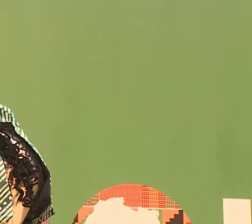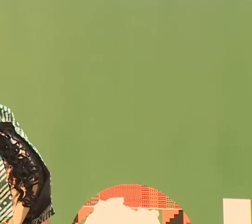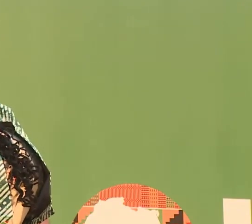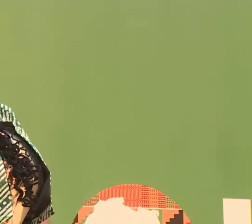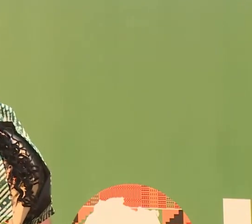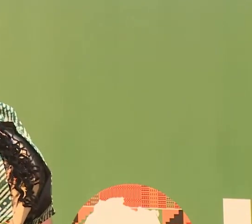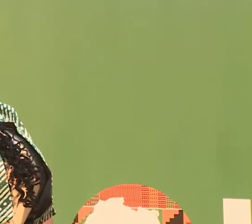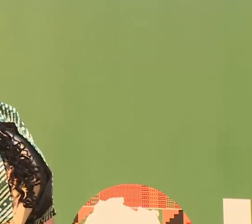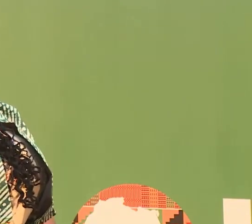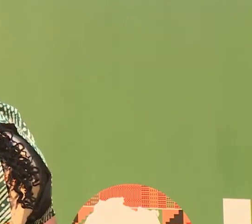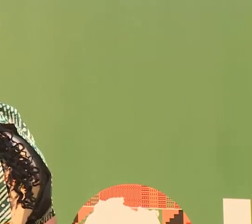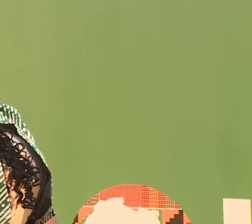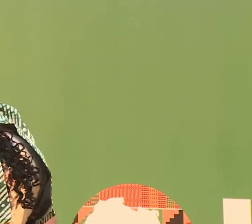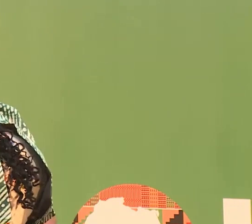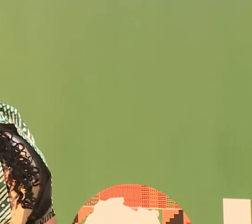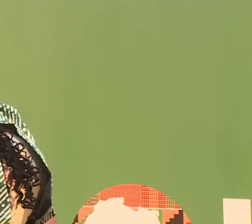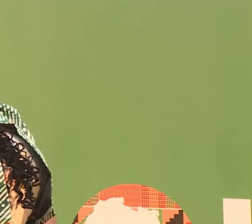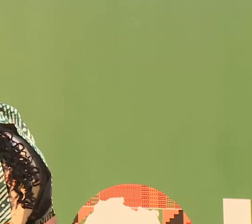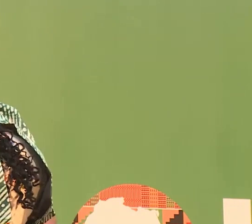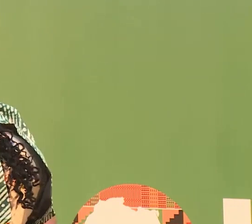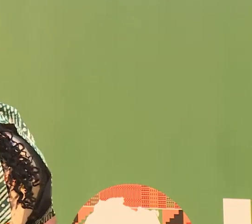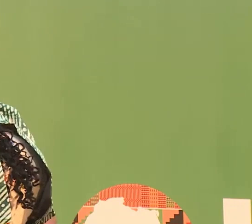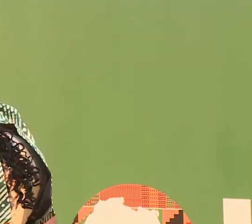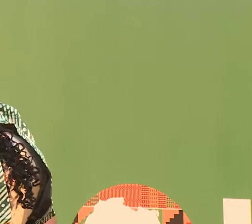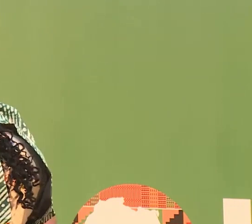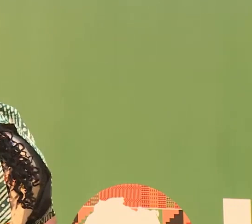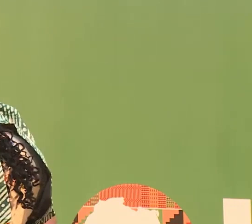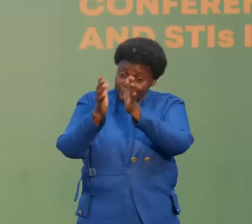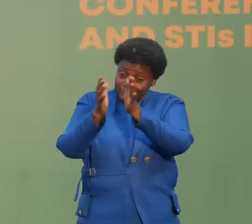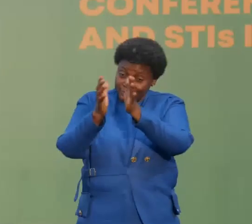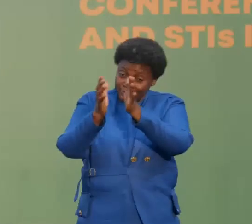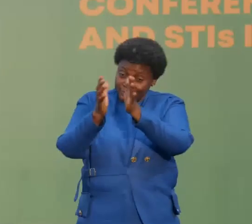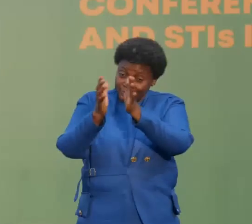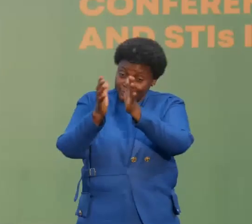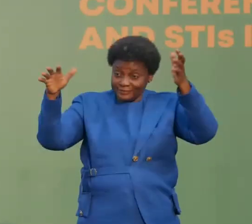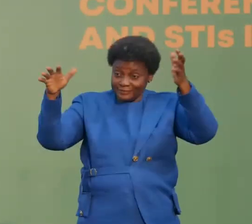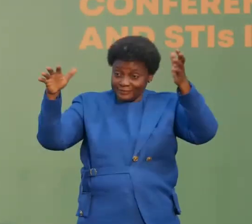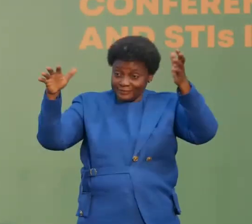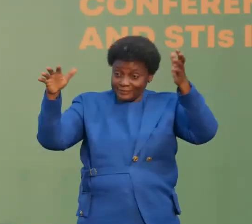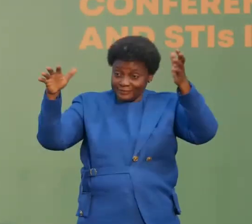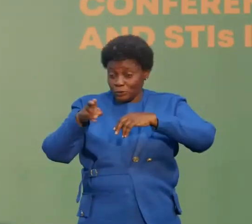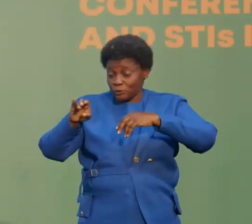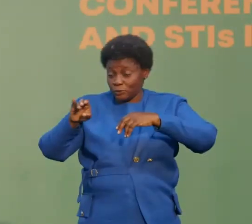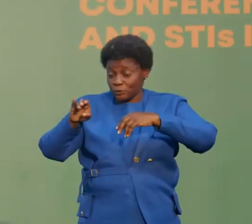low-resource settings. Please, let us give a clap for Shola.